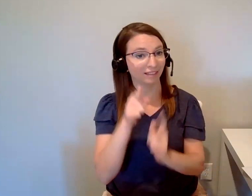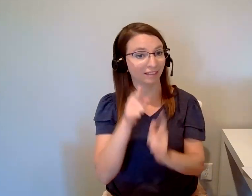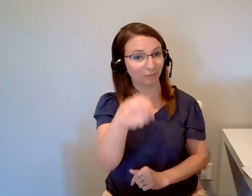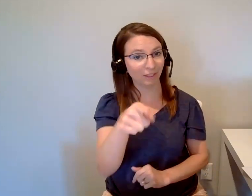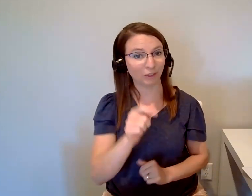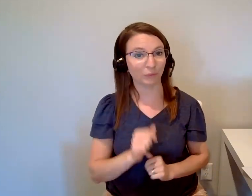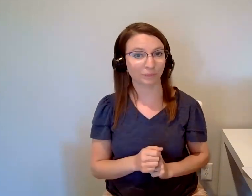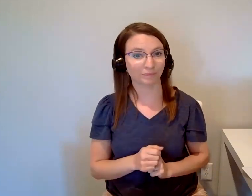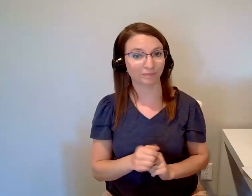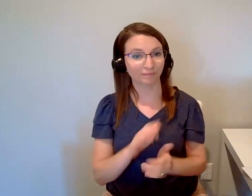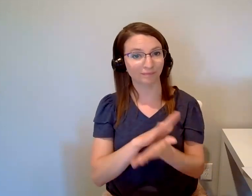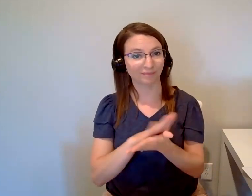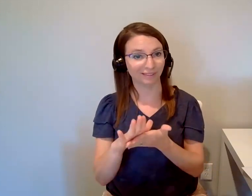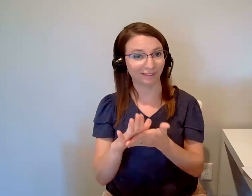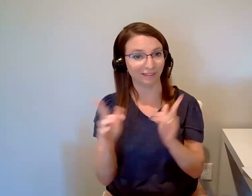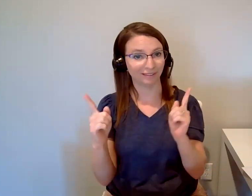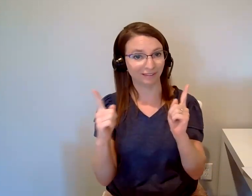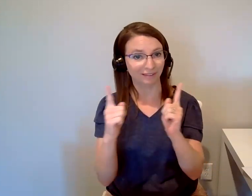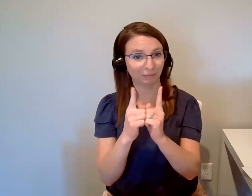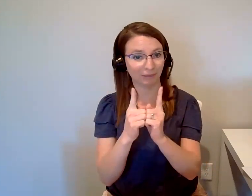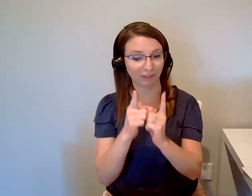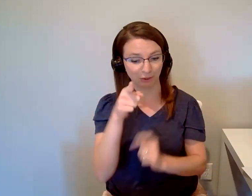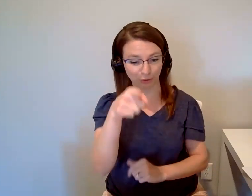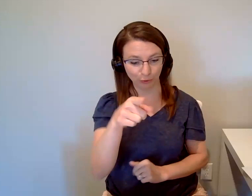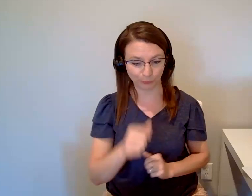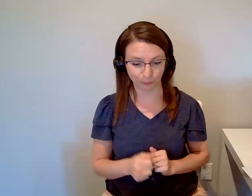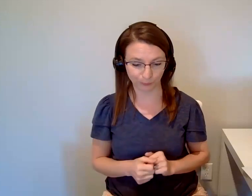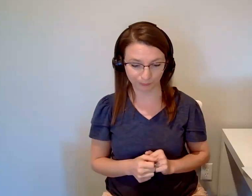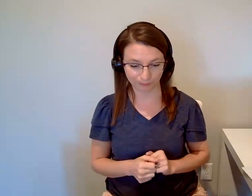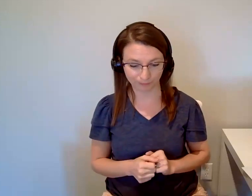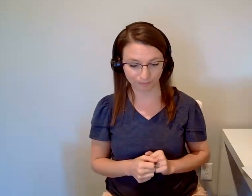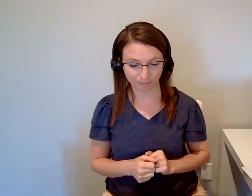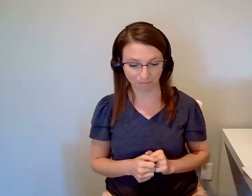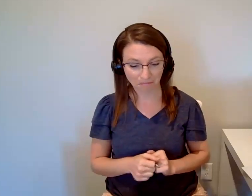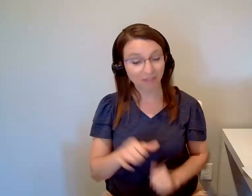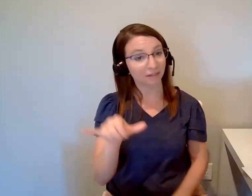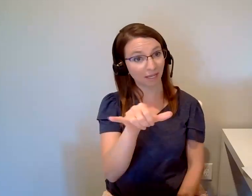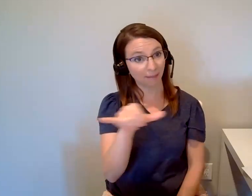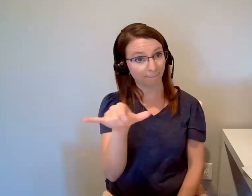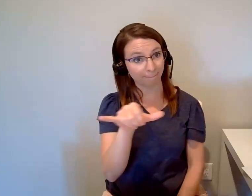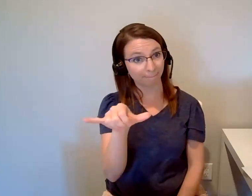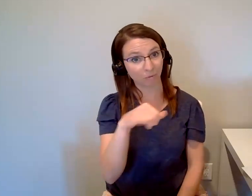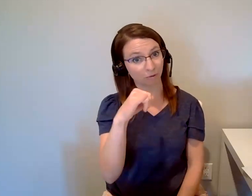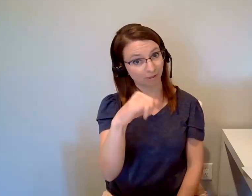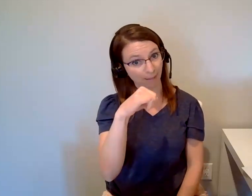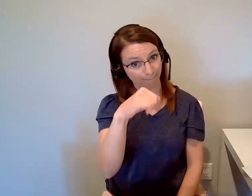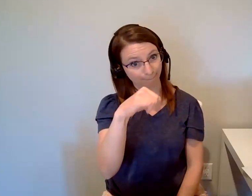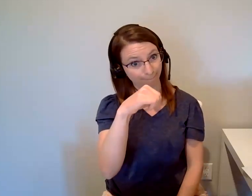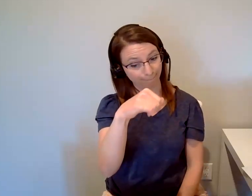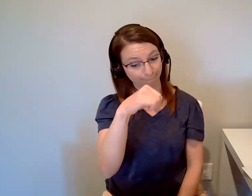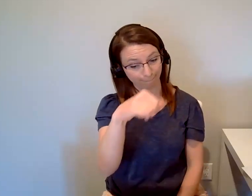Nice to meet you. Nice to meet you. Same or same.